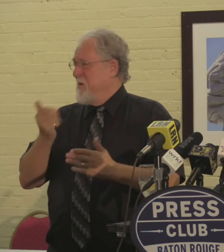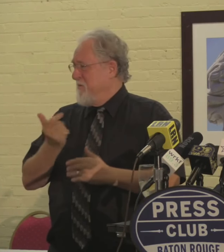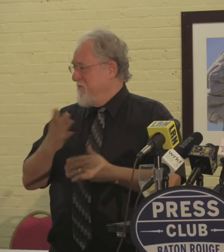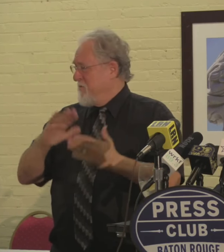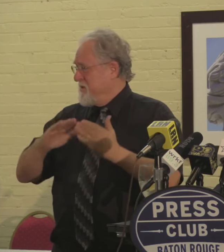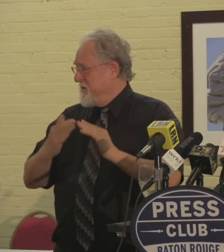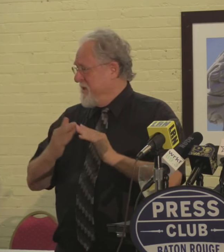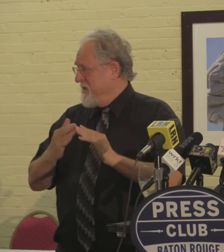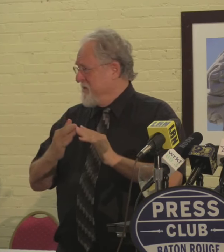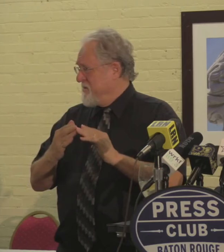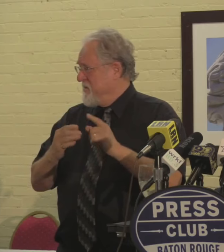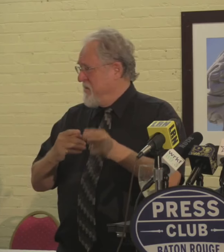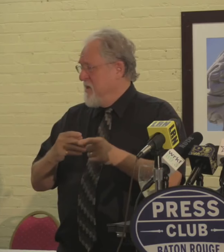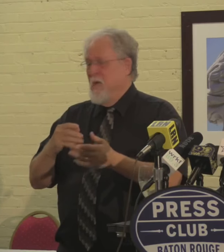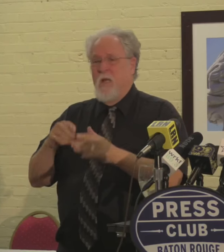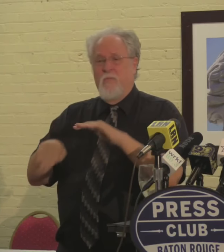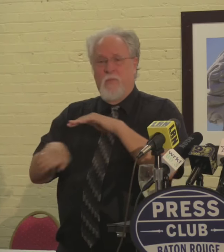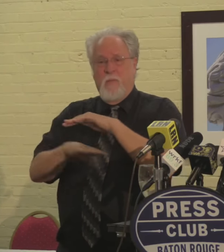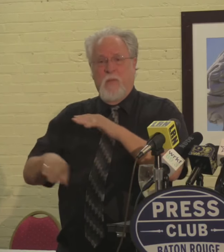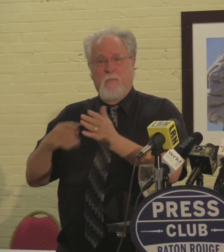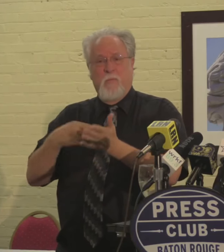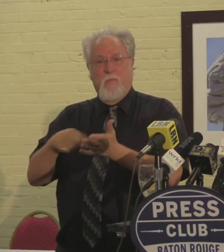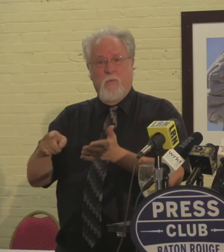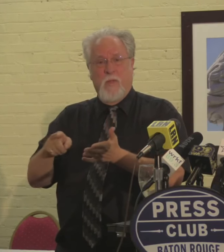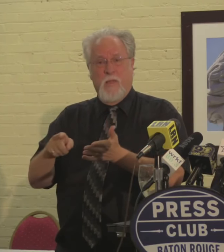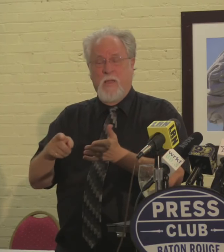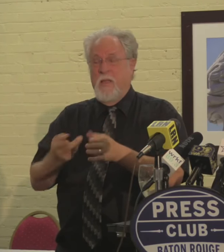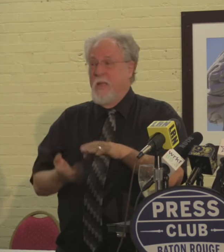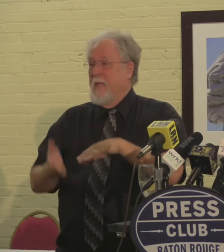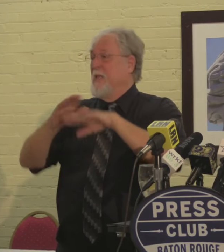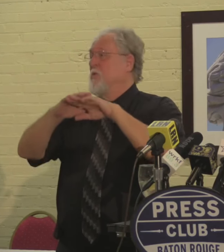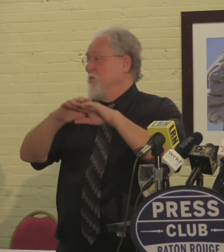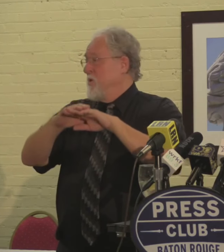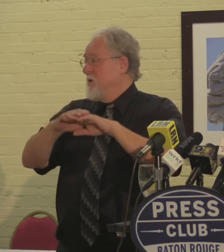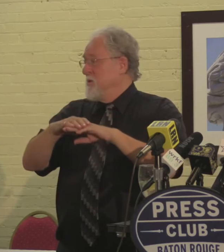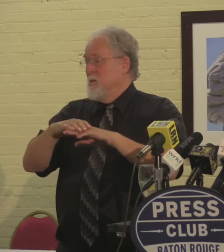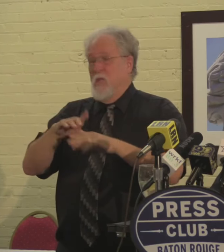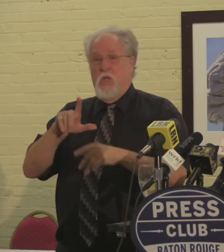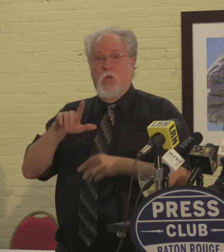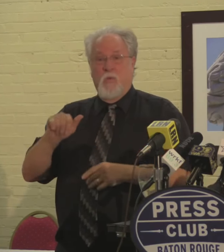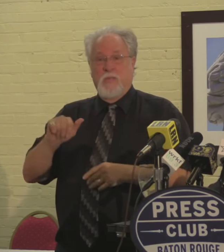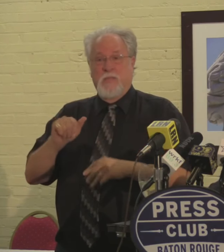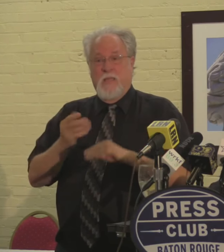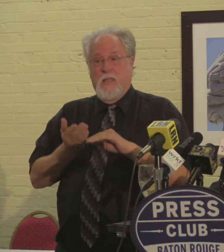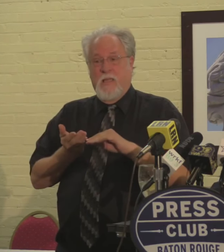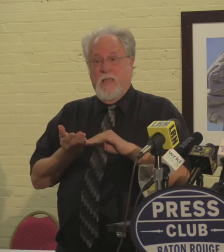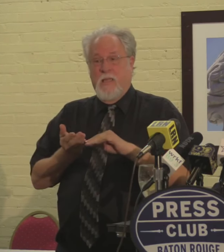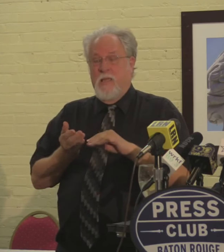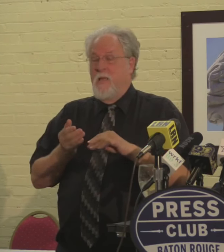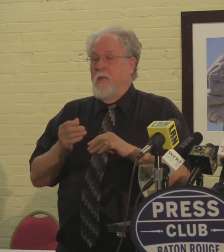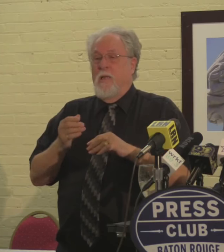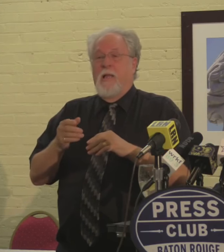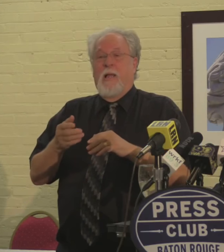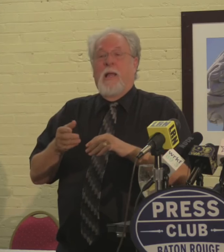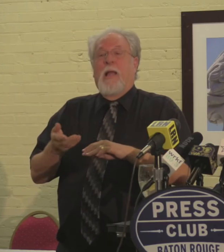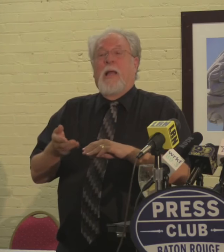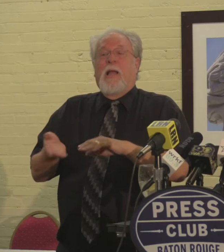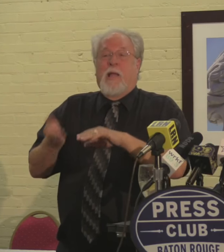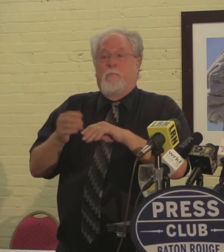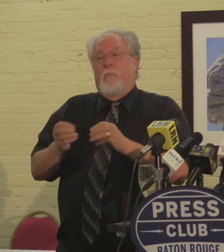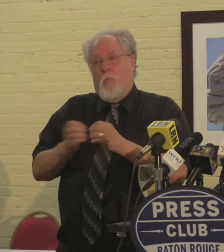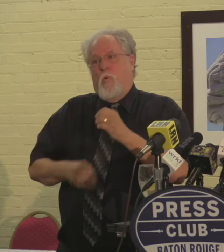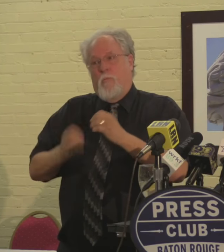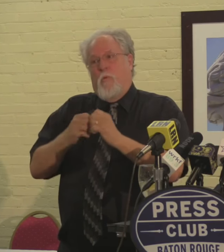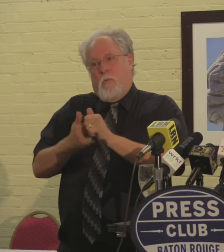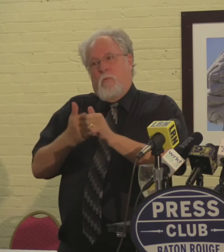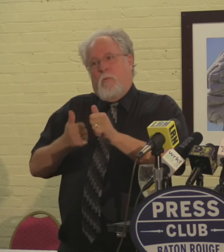cities in there where the minimum wage actually increased, and Louisiana is increasingly an outlier in that area.